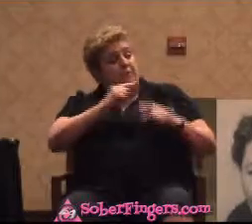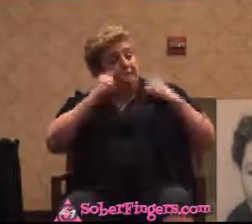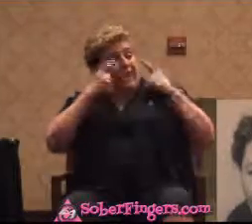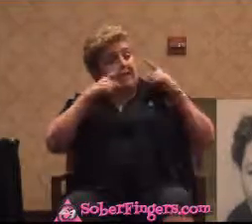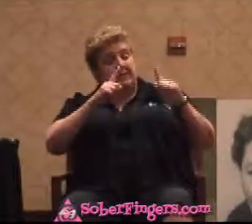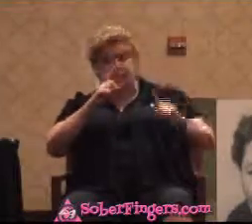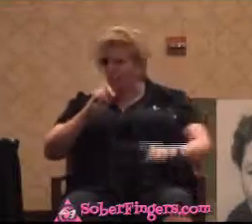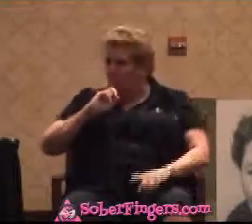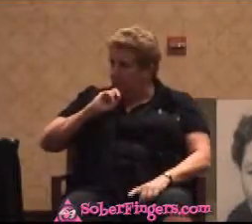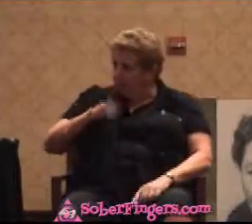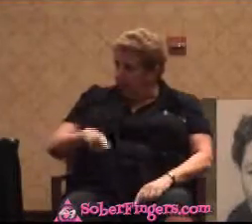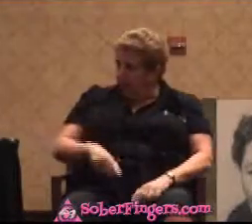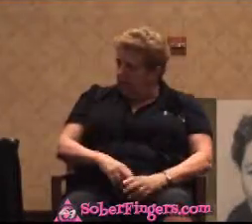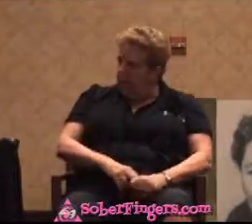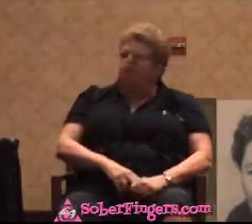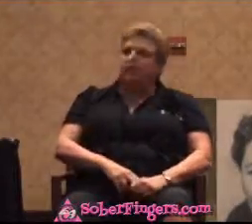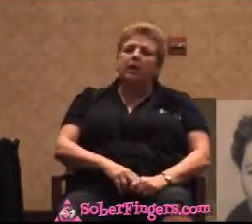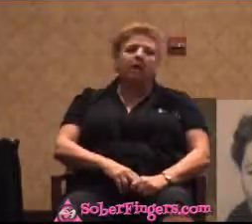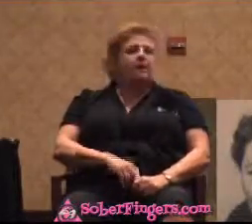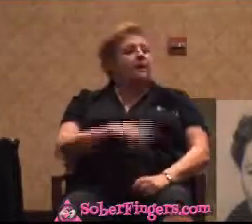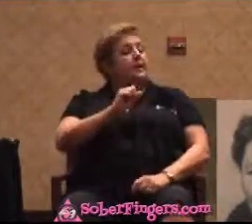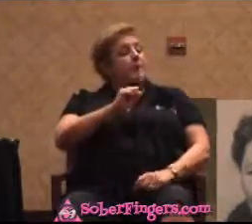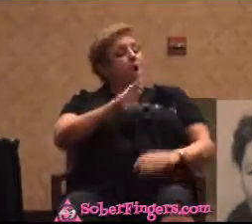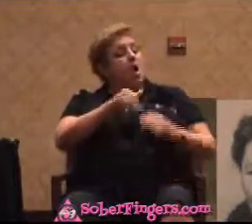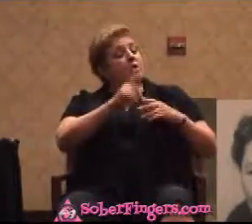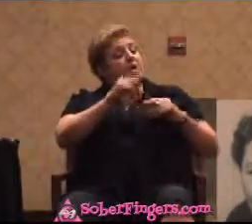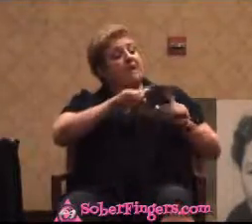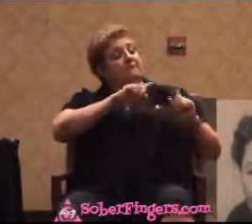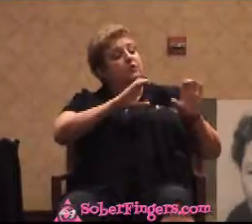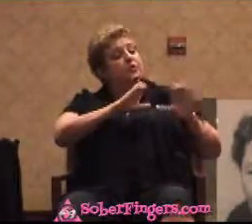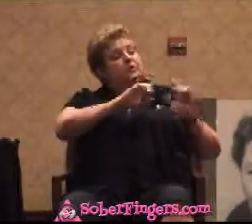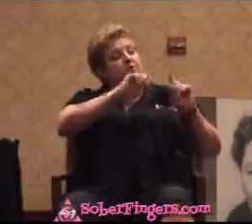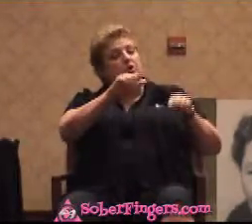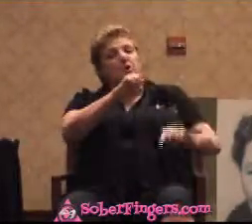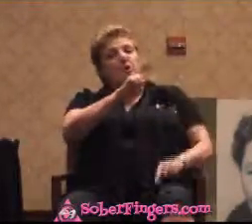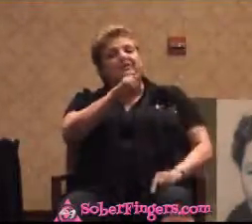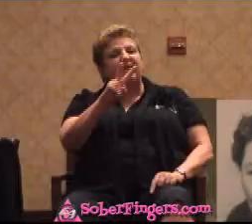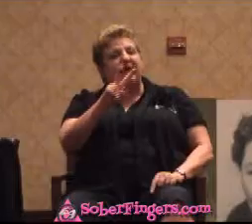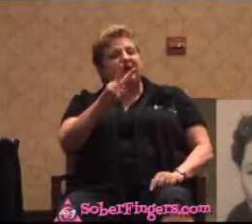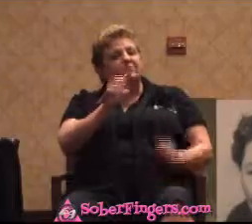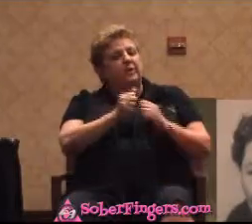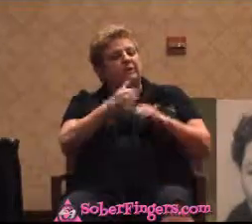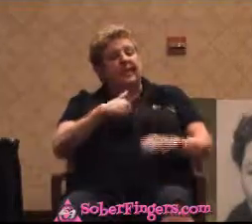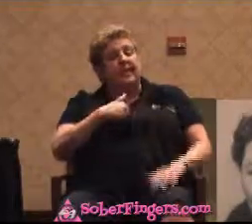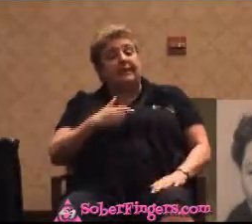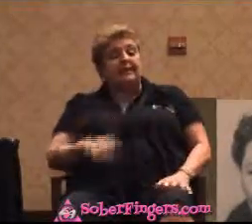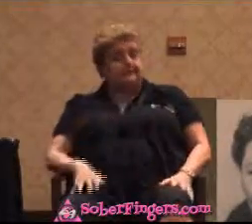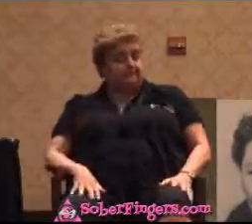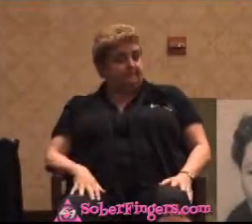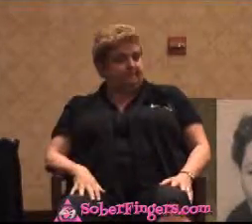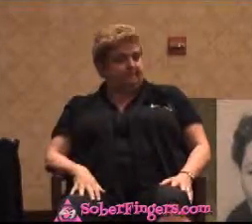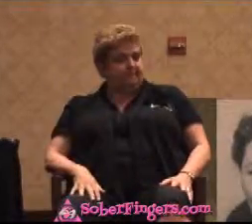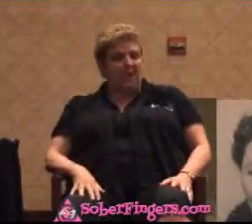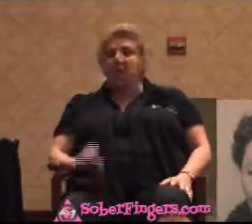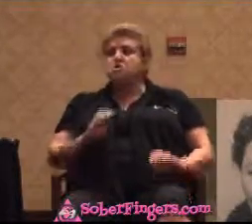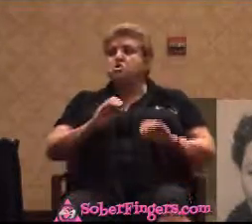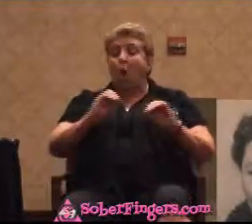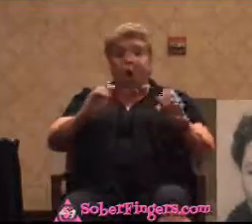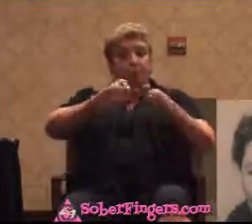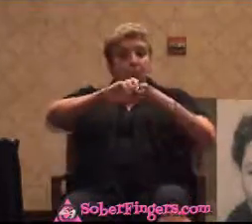"Really?" "Yeah, all you got to do is come to Las Vegas with me, and you're in." "No problem."